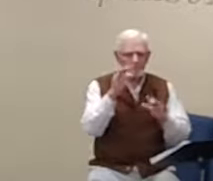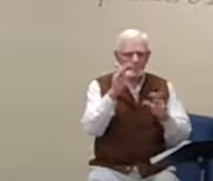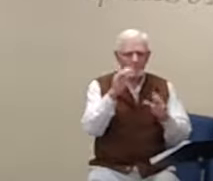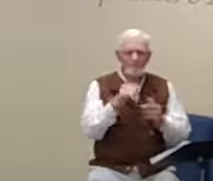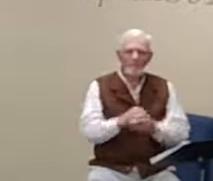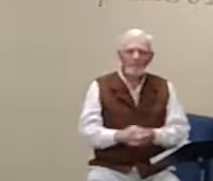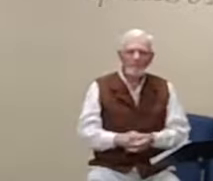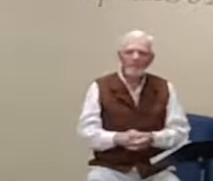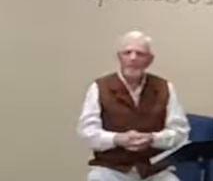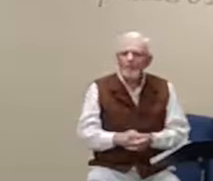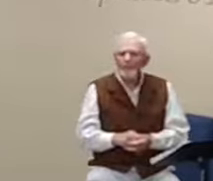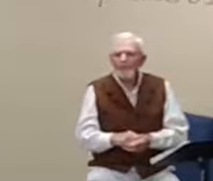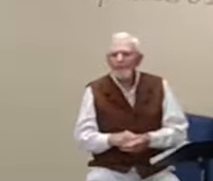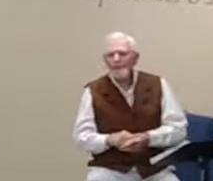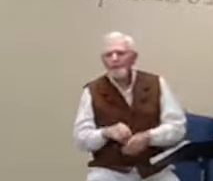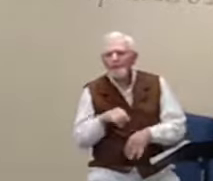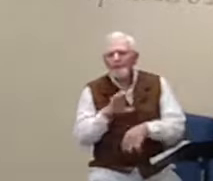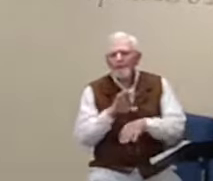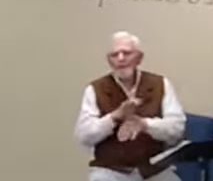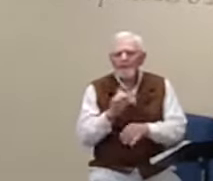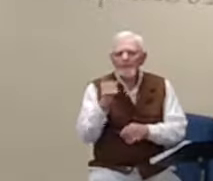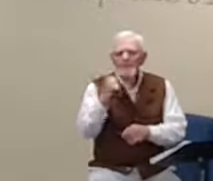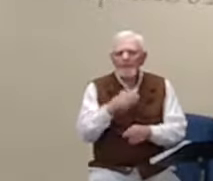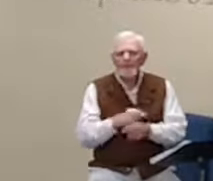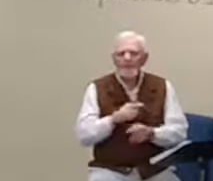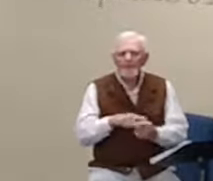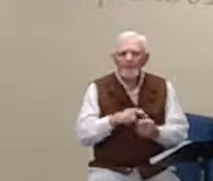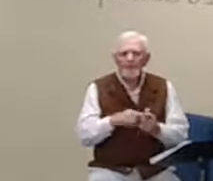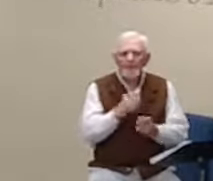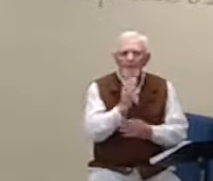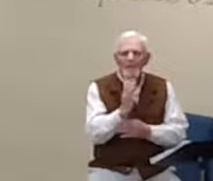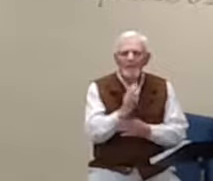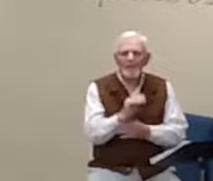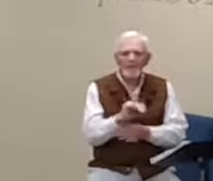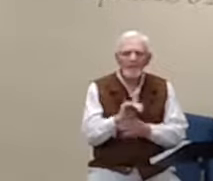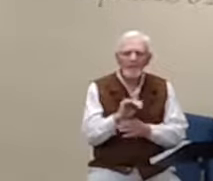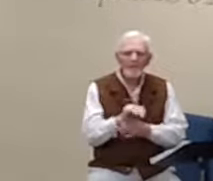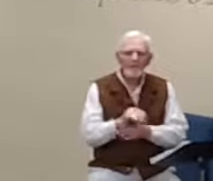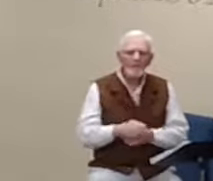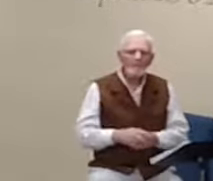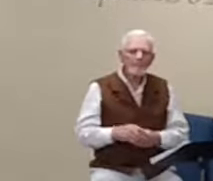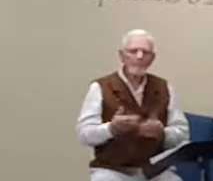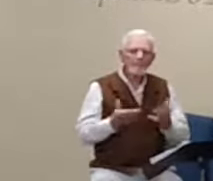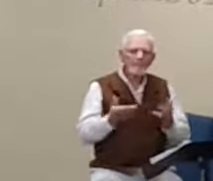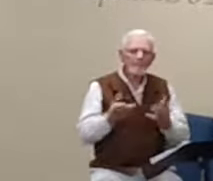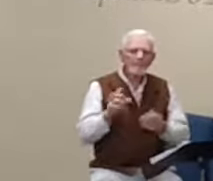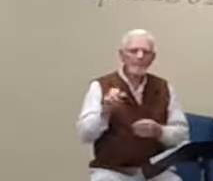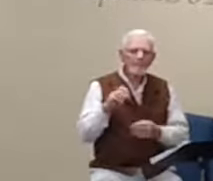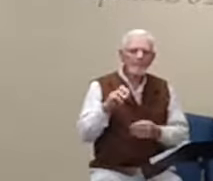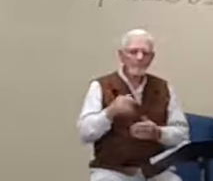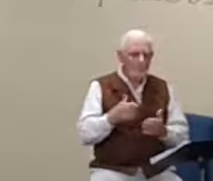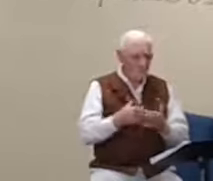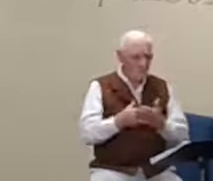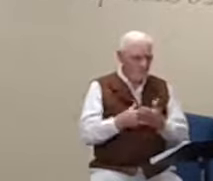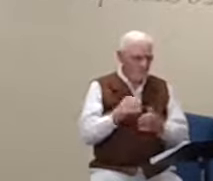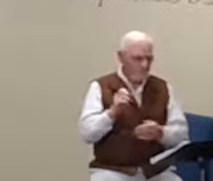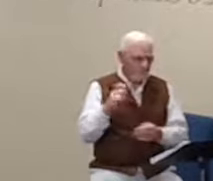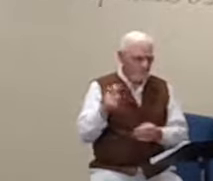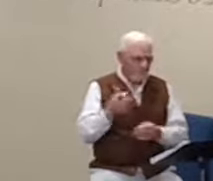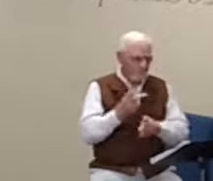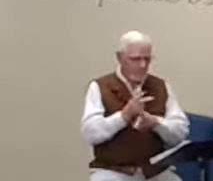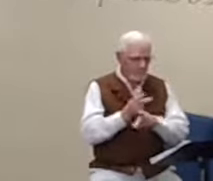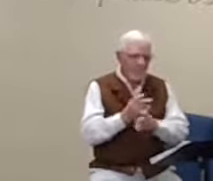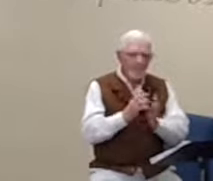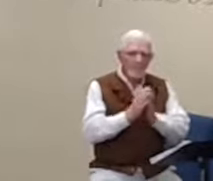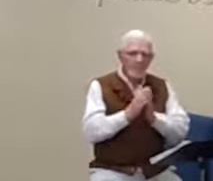So they're in church today, and then they're going to drive this afternoon and have an evening service at camp, so in Post Falls. So keep them in prayer,